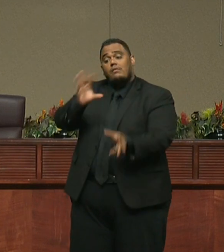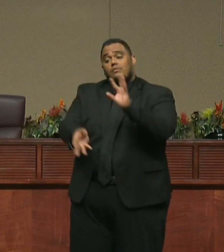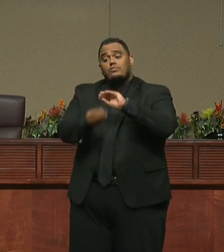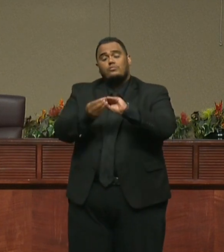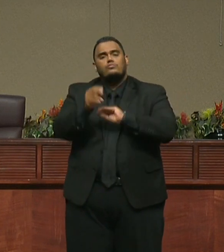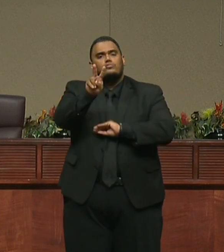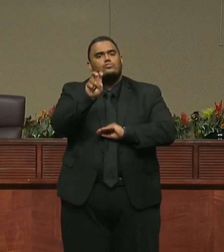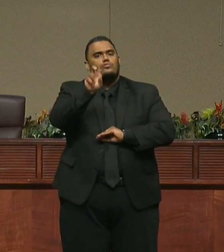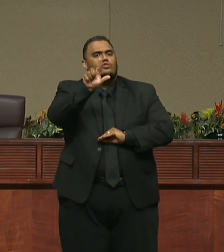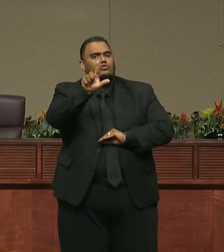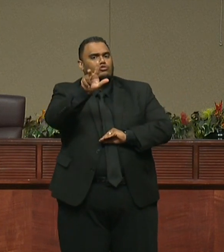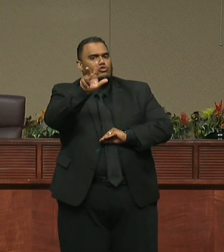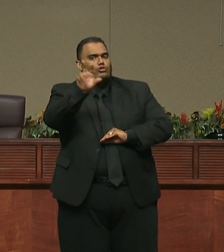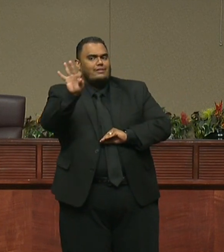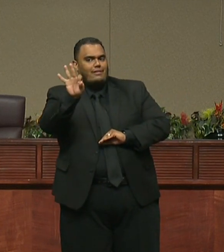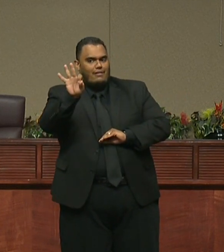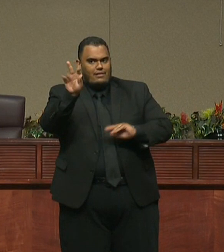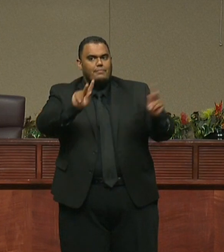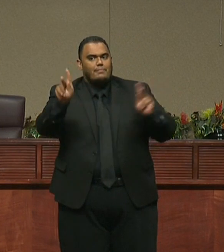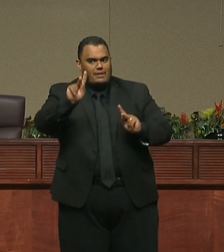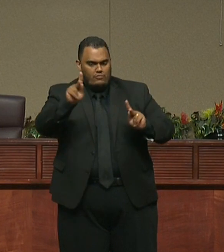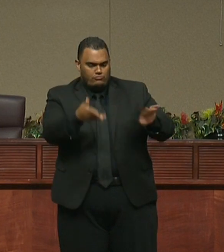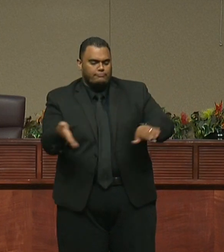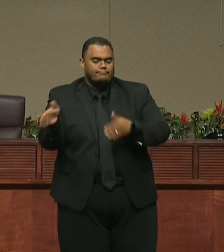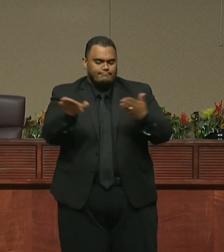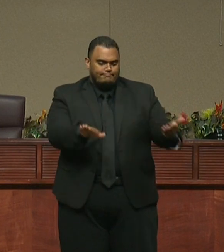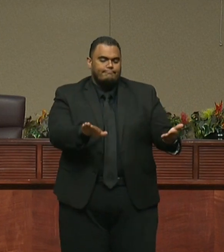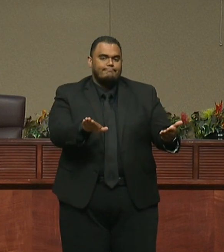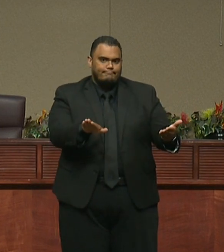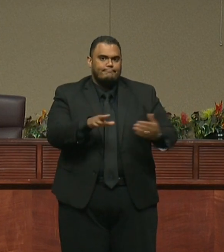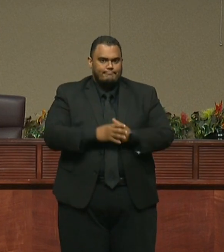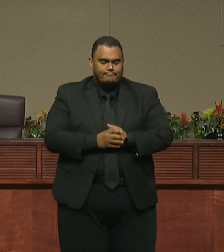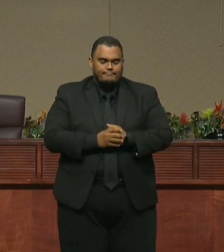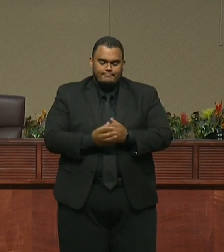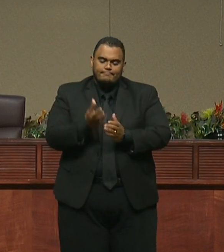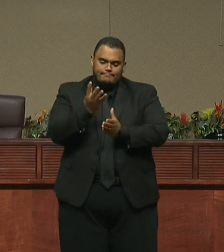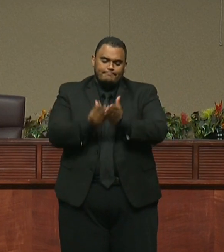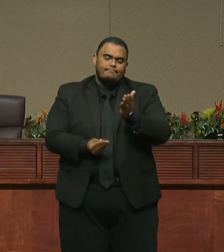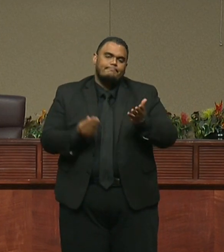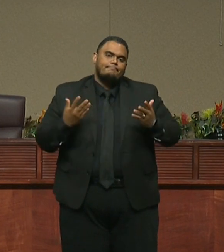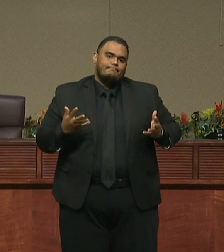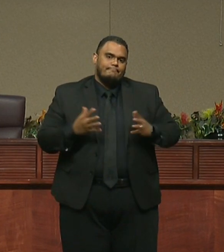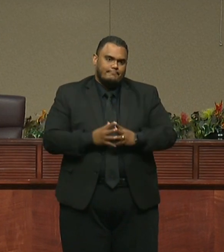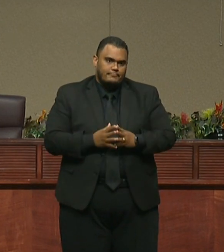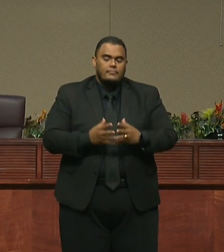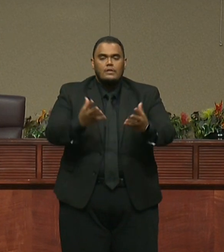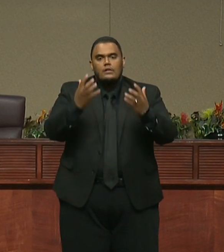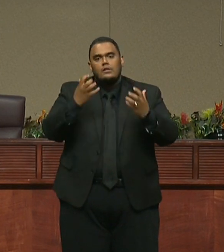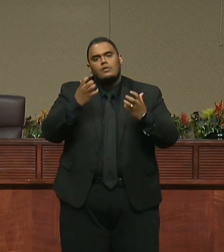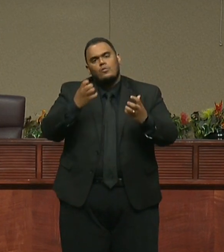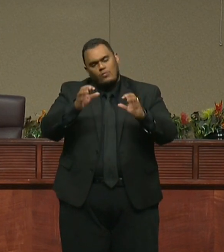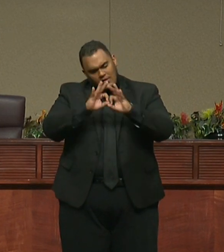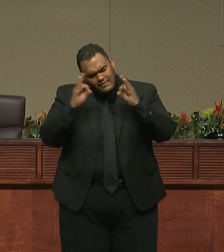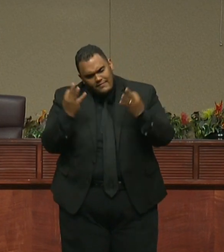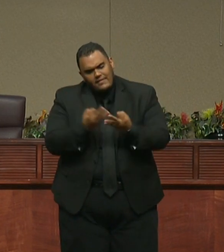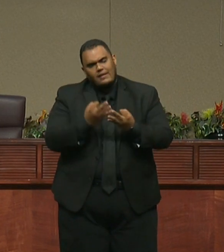239 deaths. And I know we say it every time, but I want the families to know that we